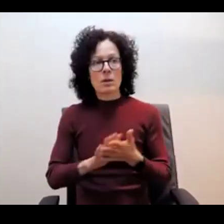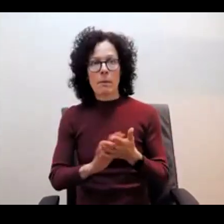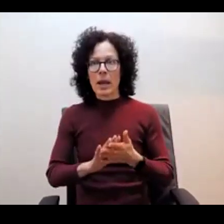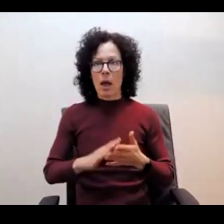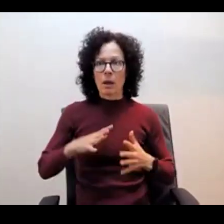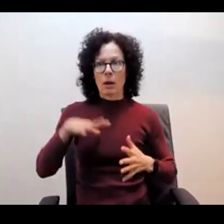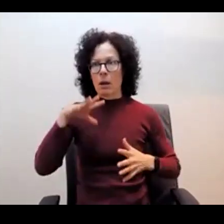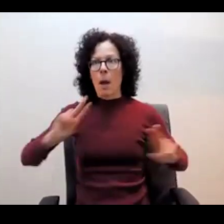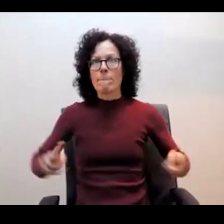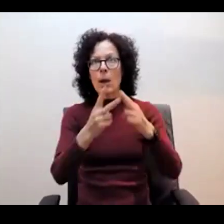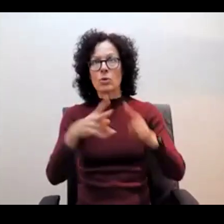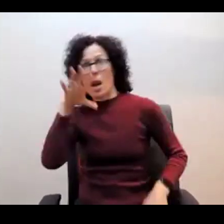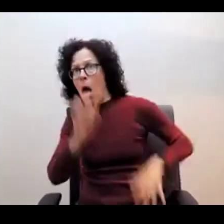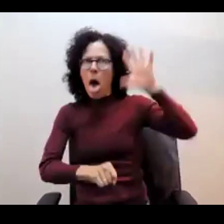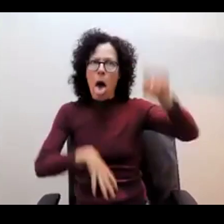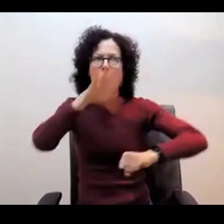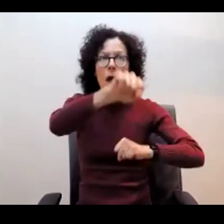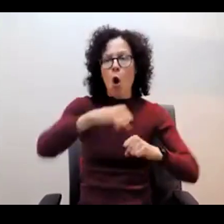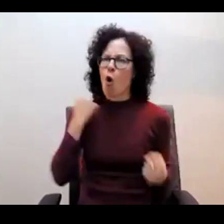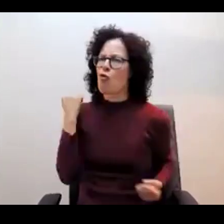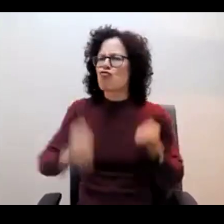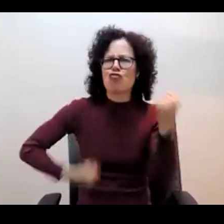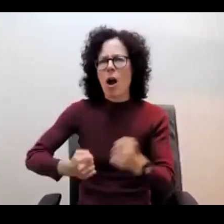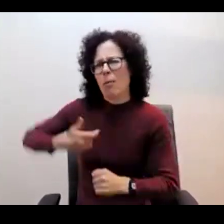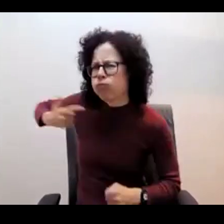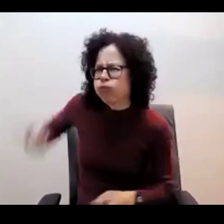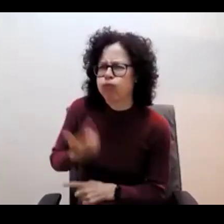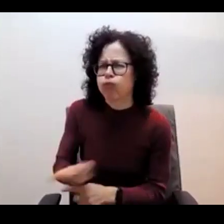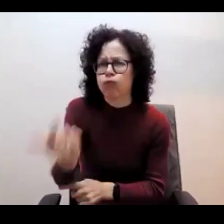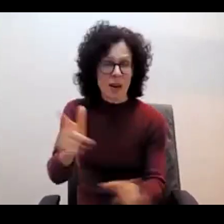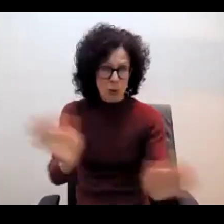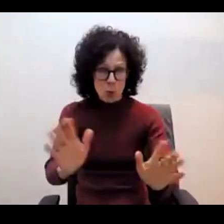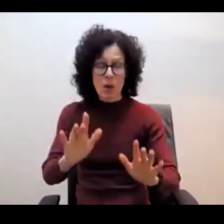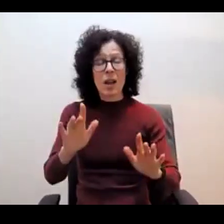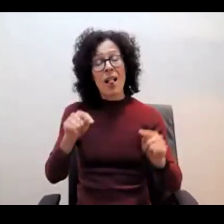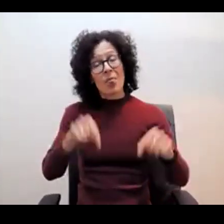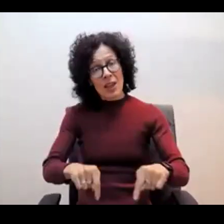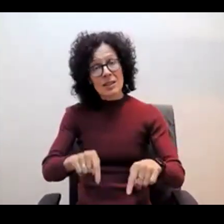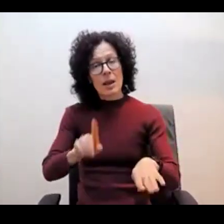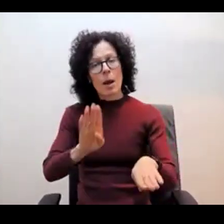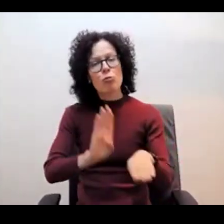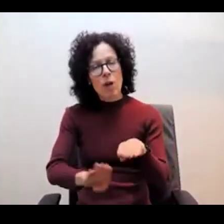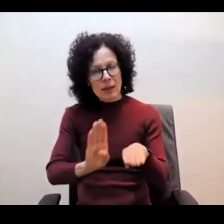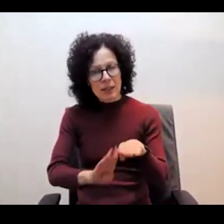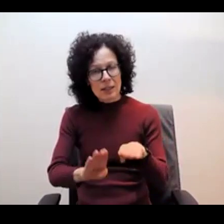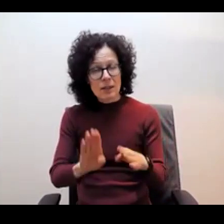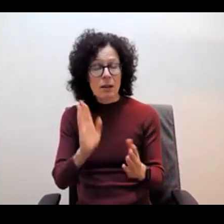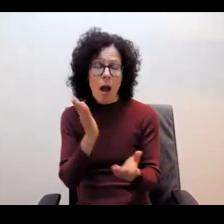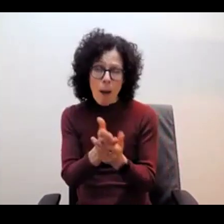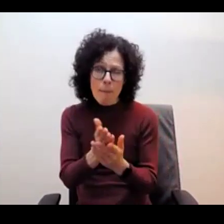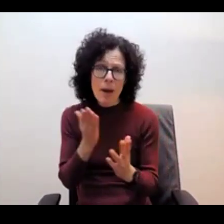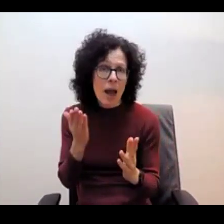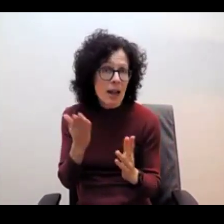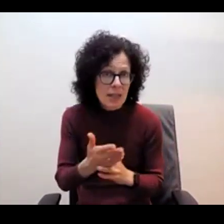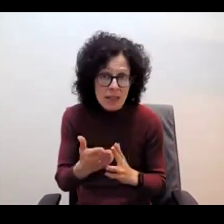or we have to run a marathon. What I really like about this practice is that it's so accessible, and whatever